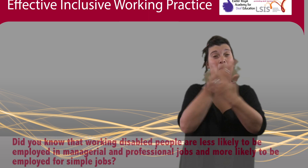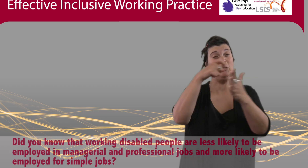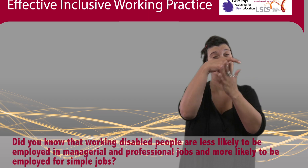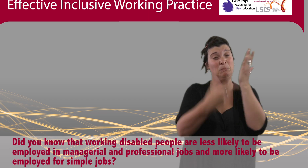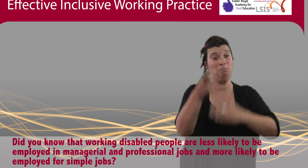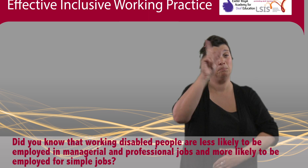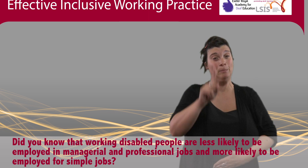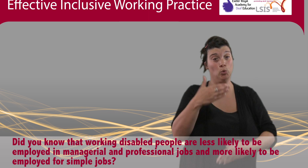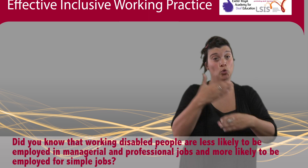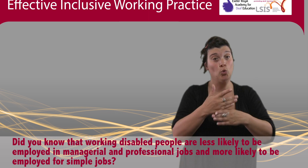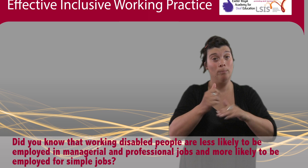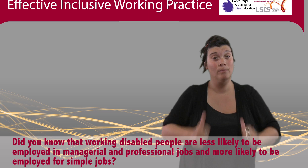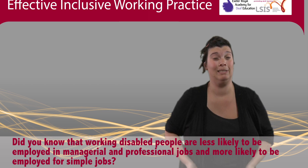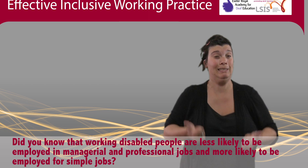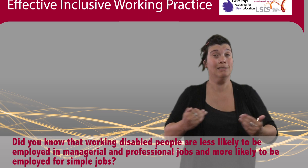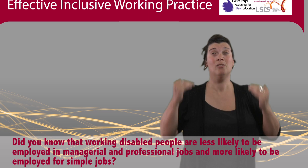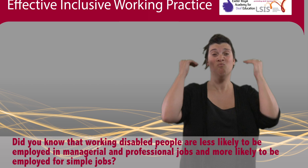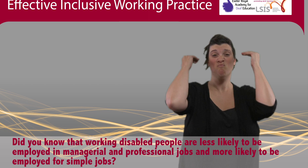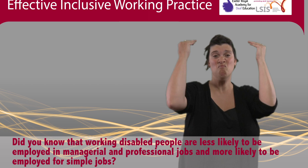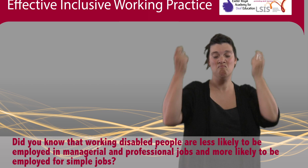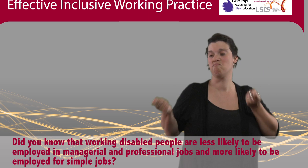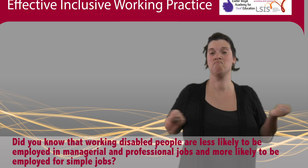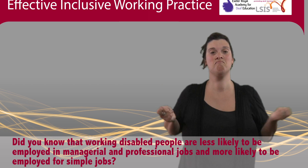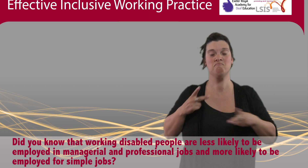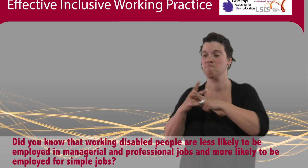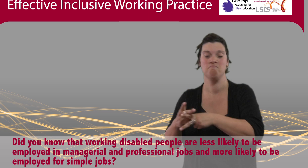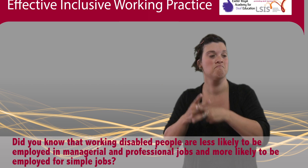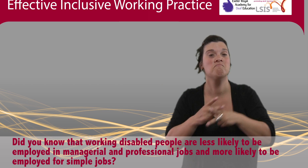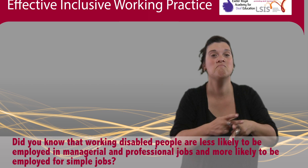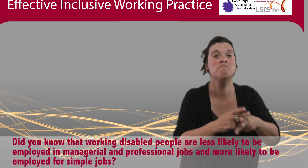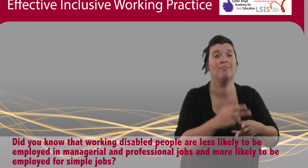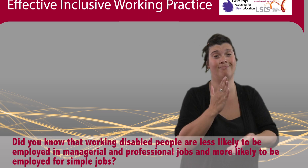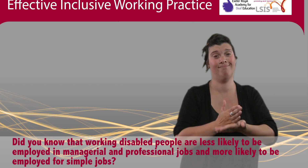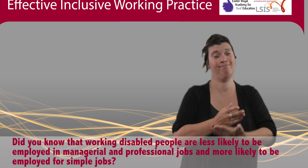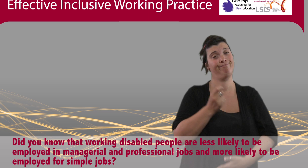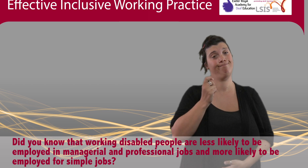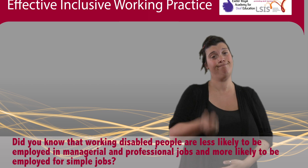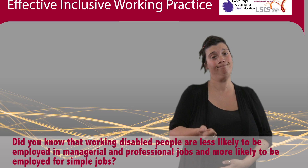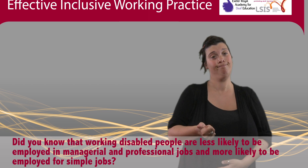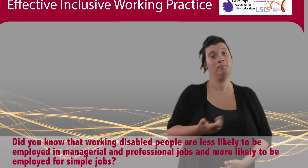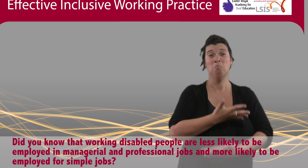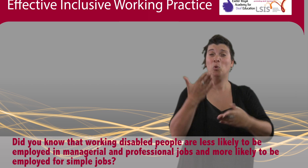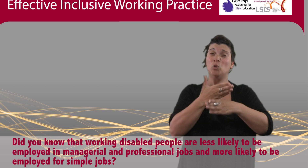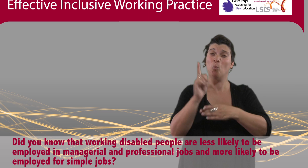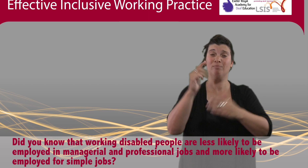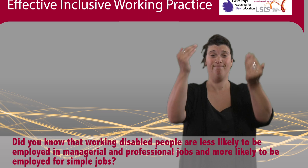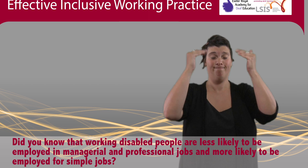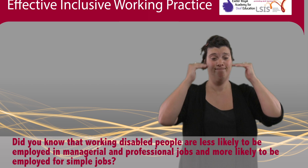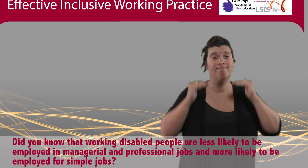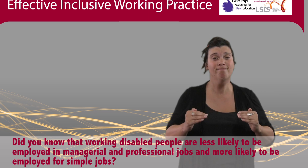Did you know that working disabled people are less likely to be employed in managerial and professional jobs and more likely to be